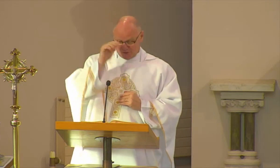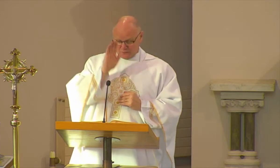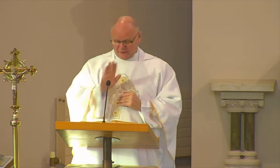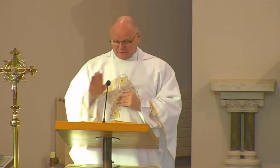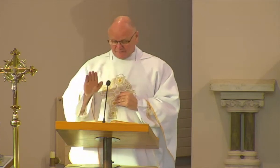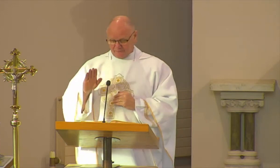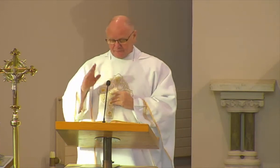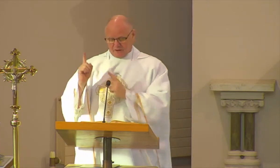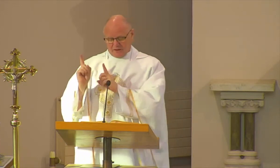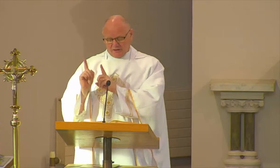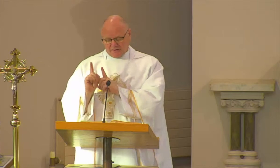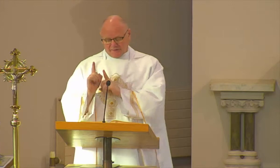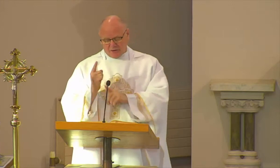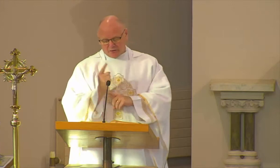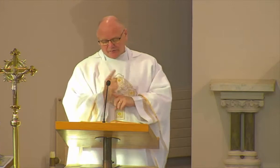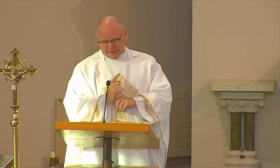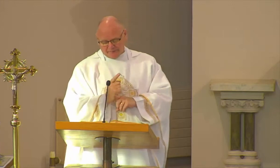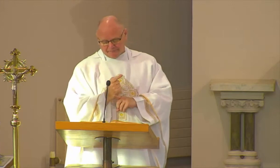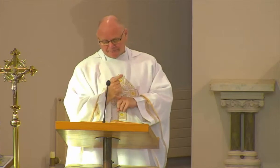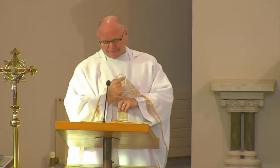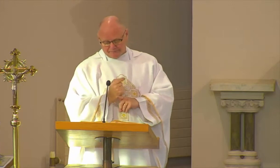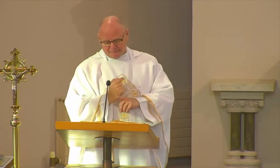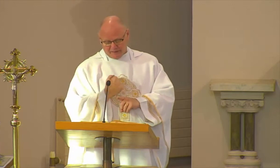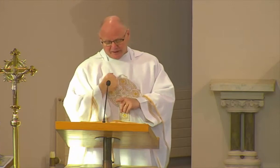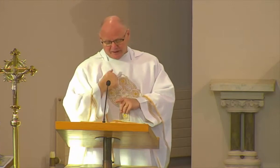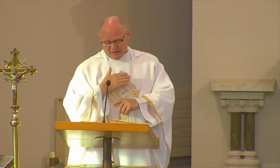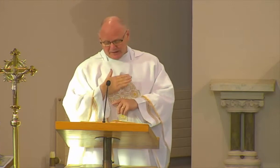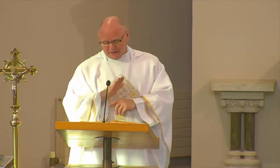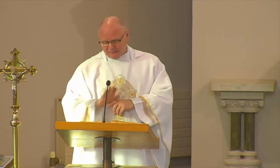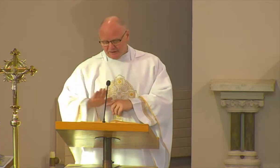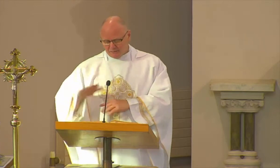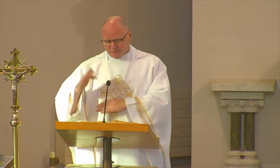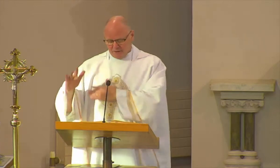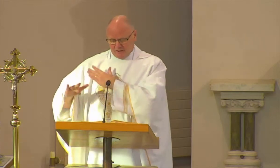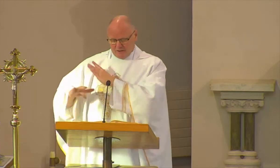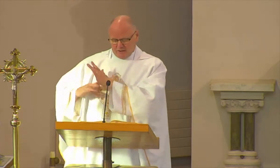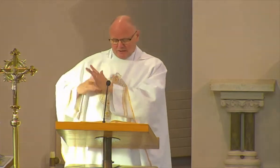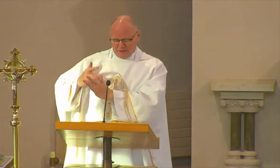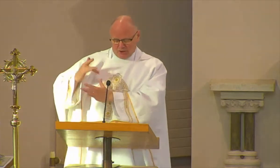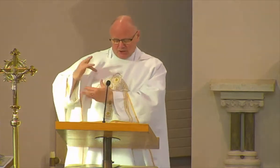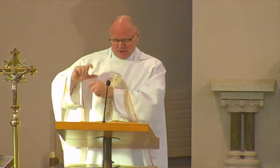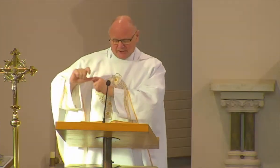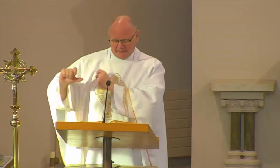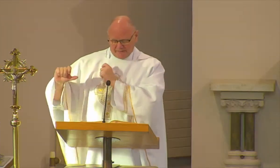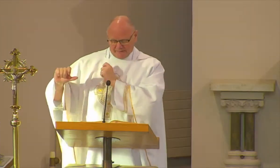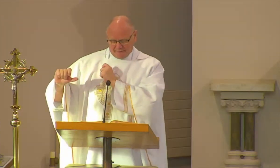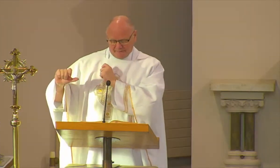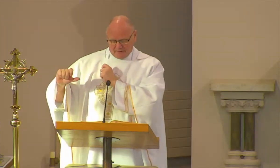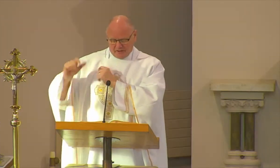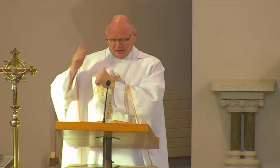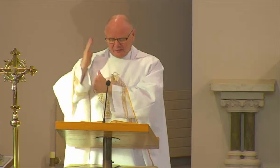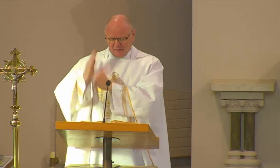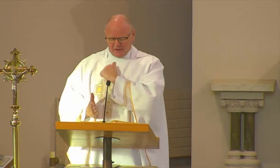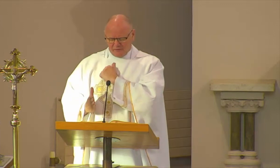them, and they follow me. I give them eternal life, and they will never be